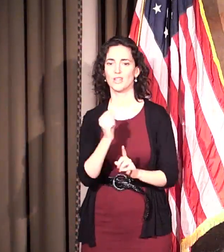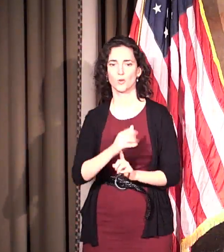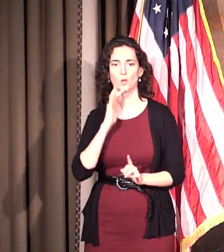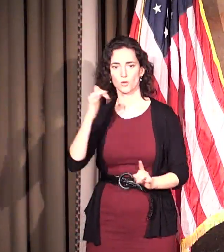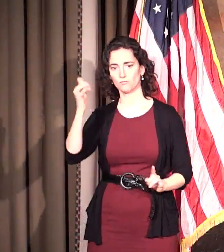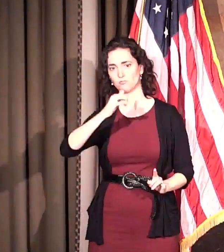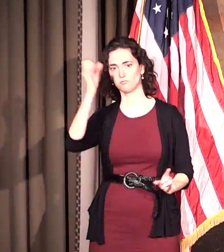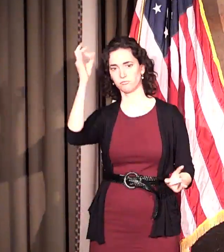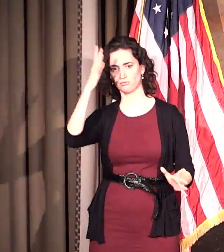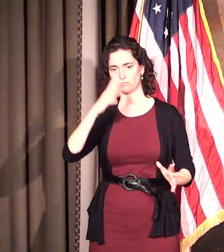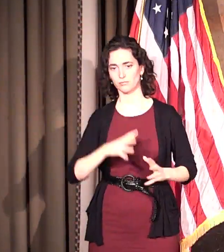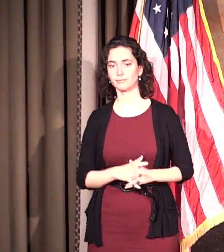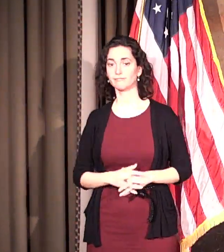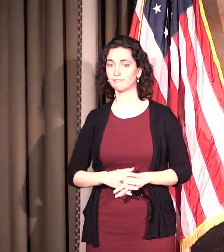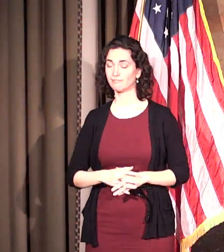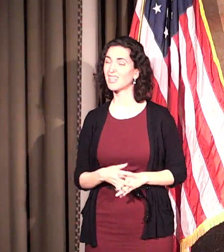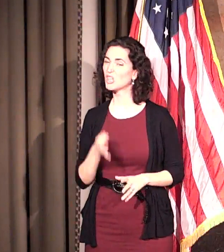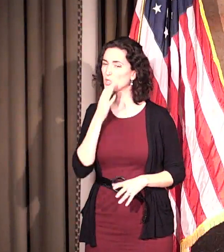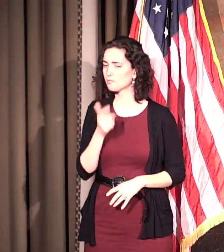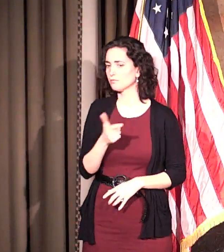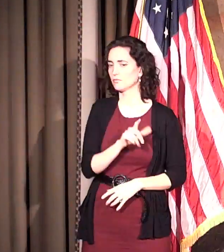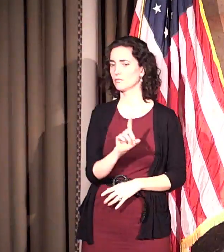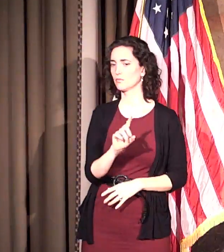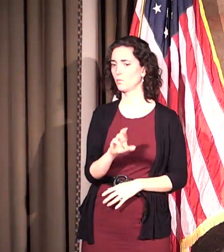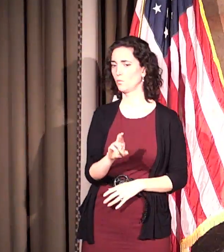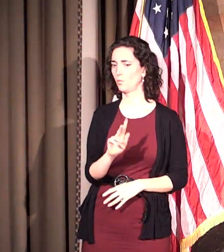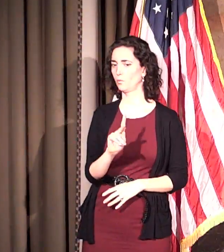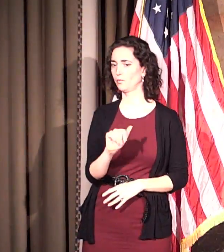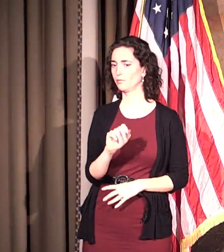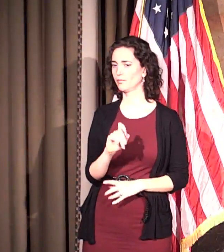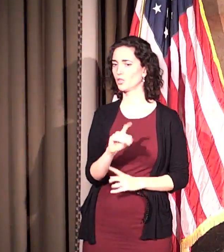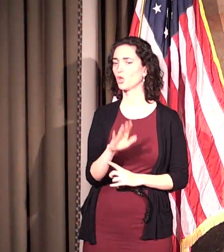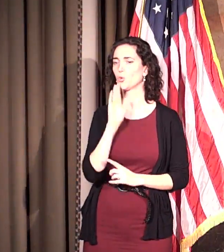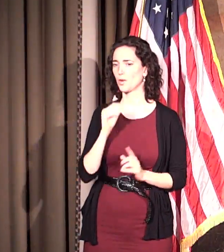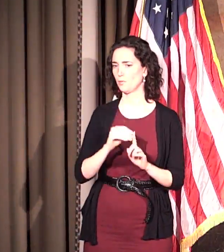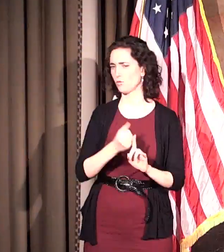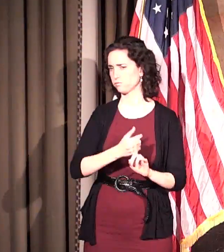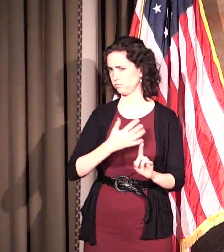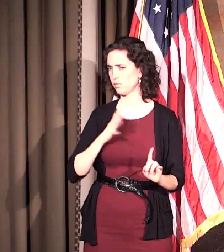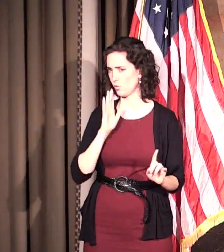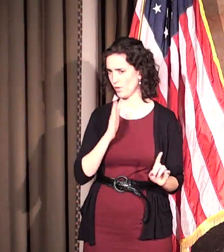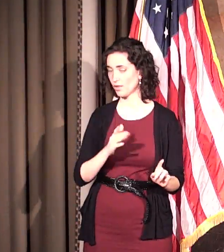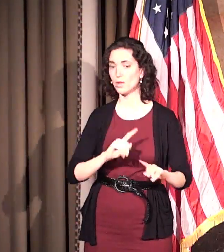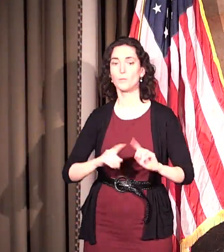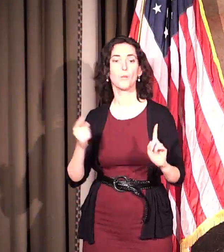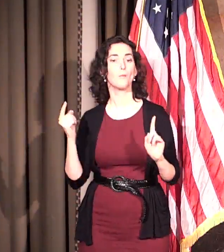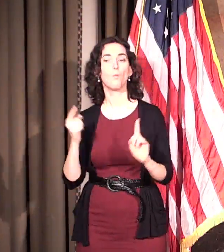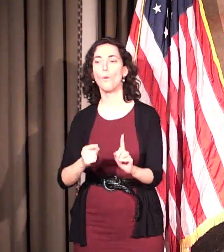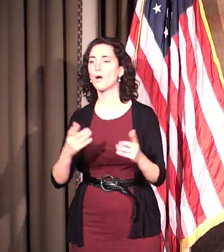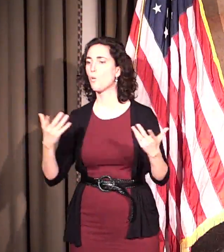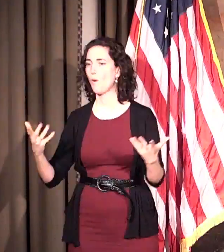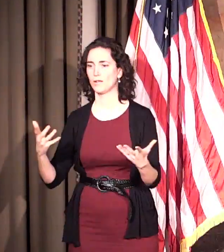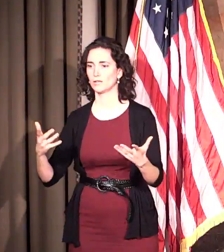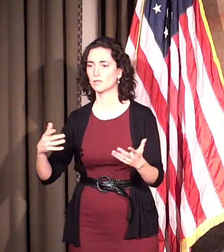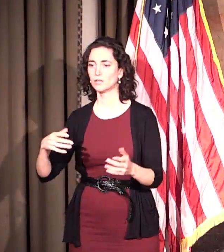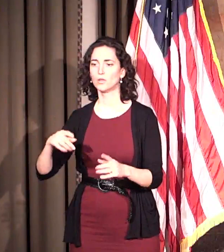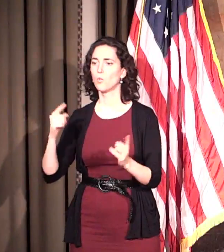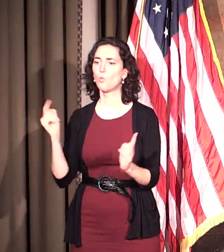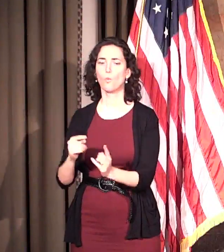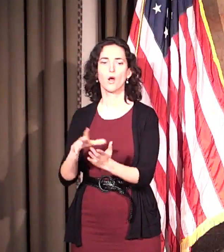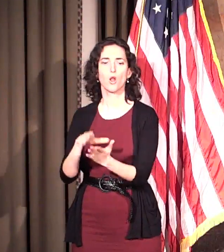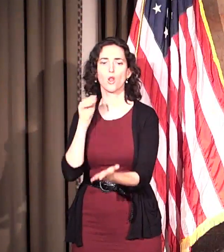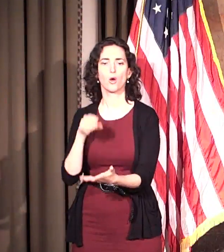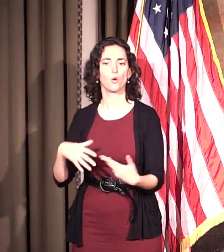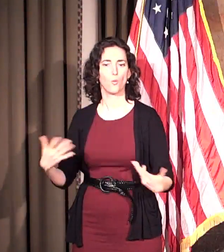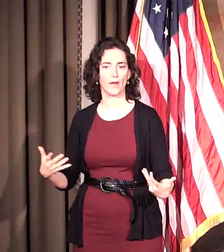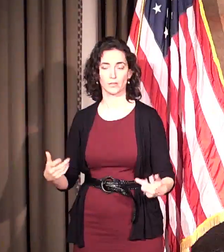Dr. Cantor is going to tell you more about this in a moment, but let me stress the take-home message. As